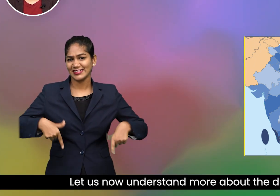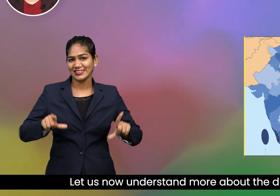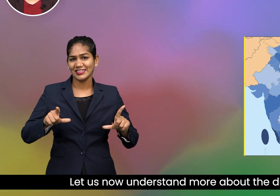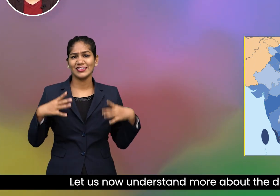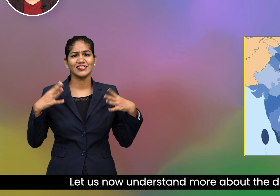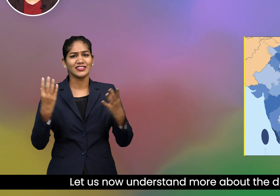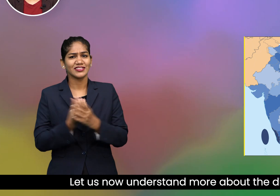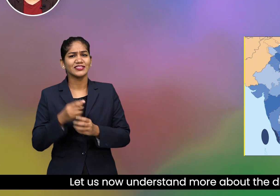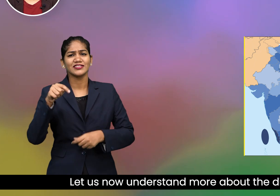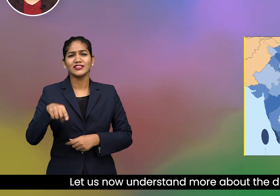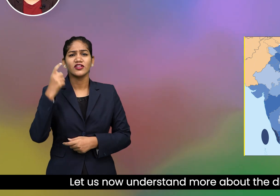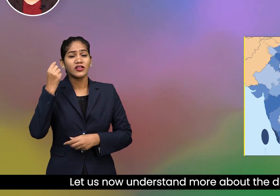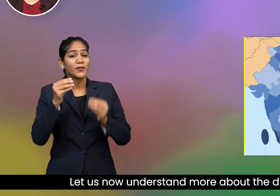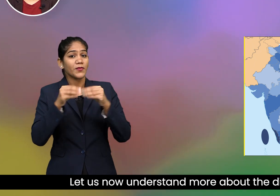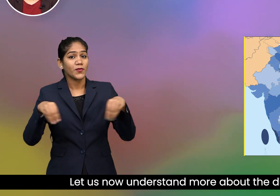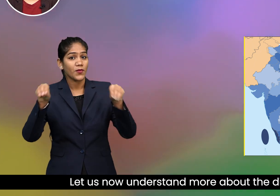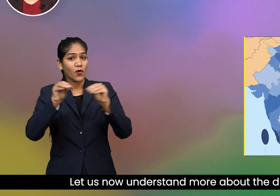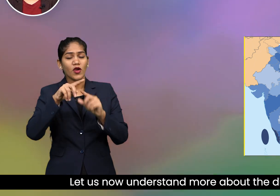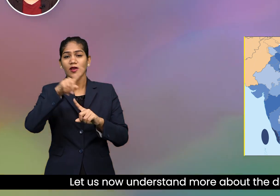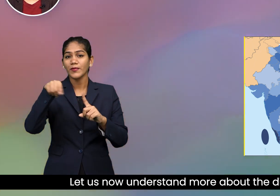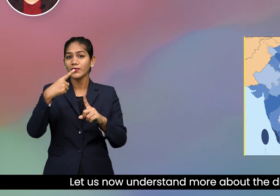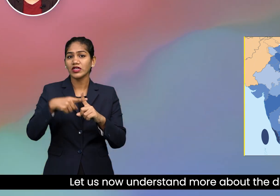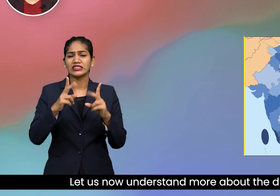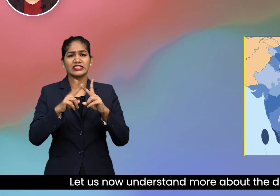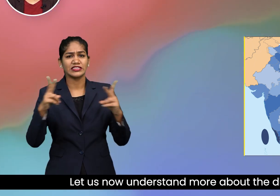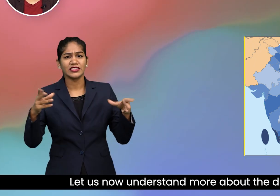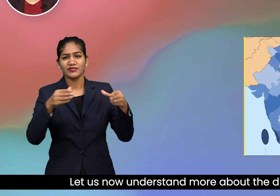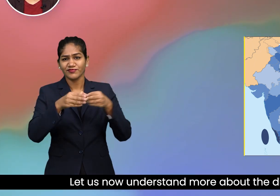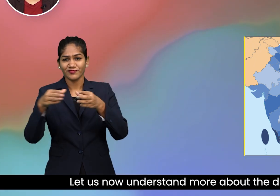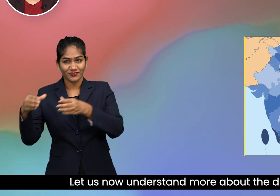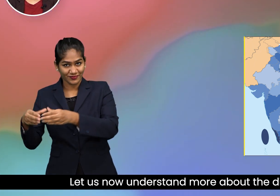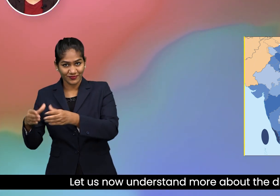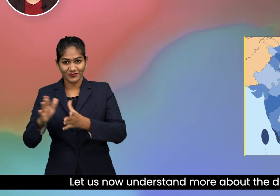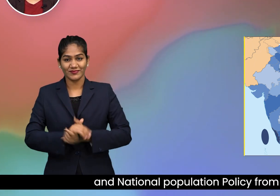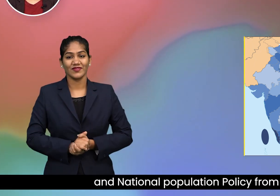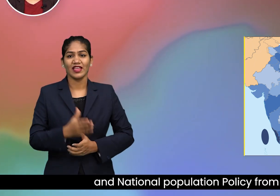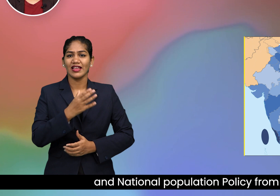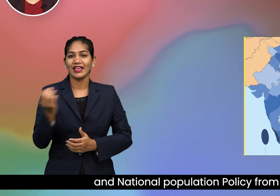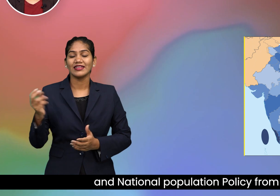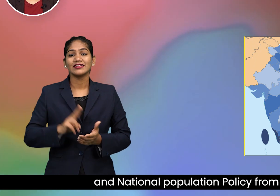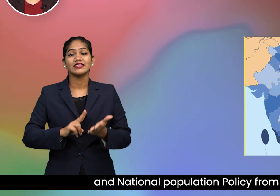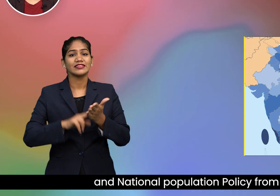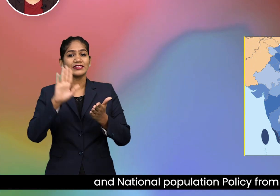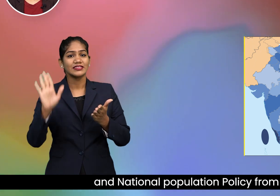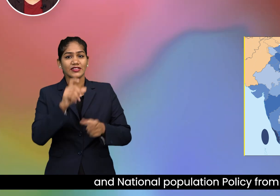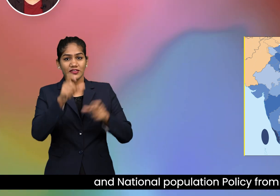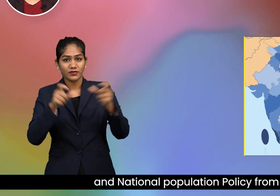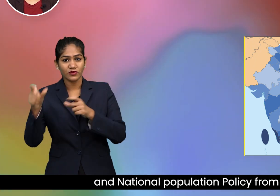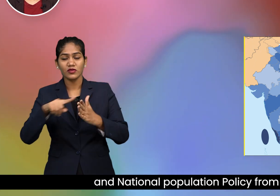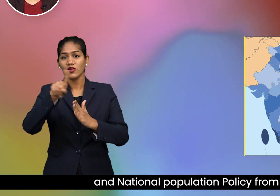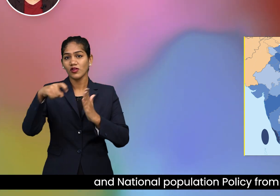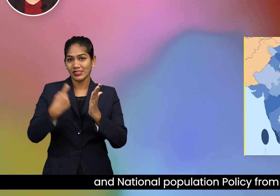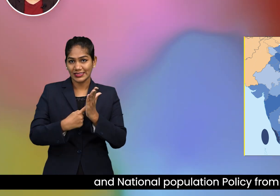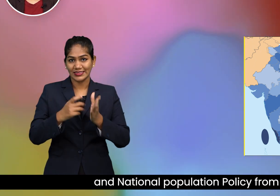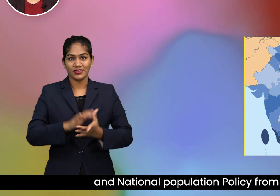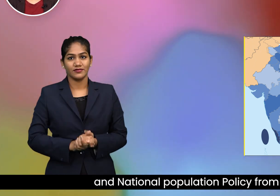let us now understand more about the different components and national population